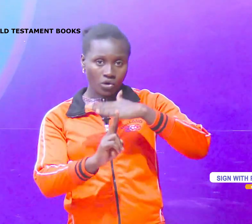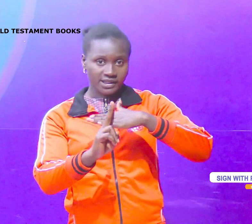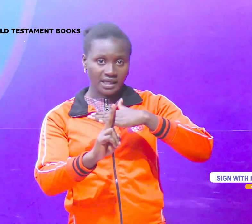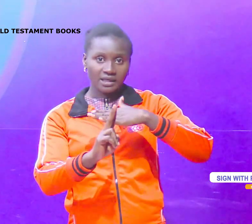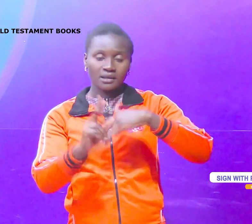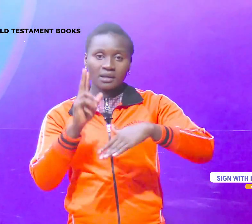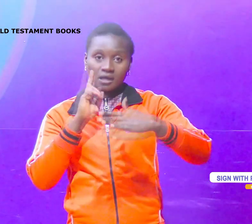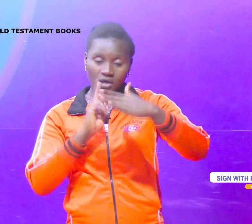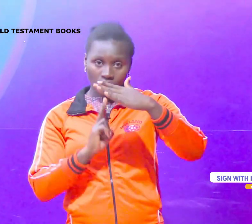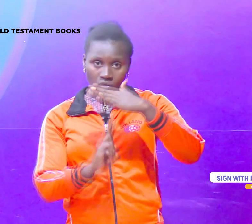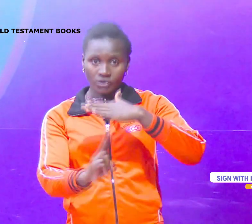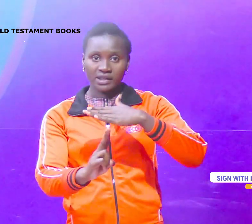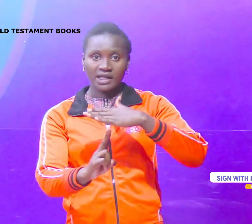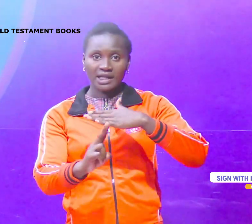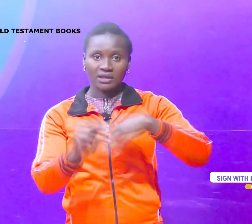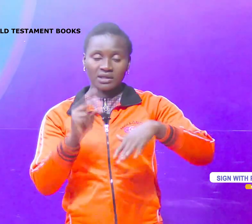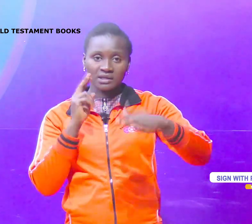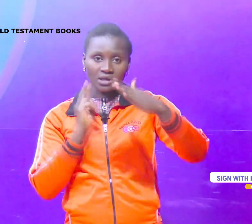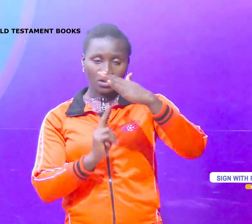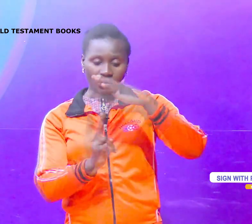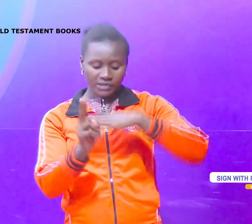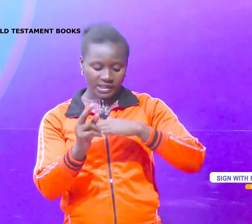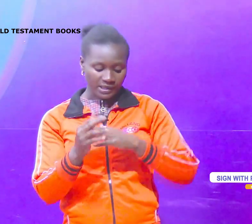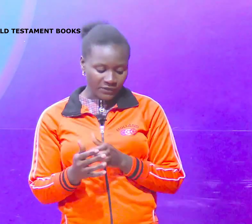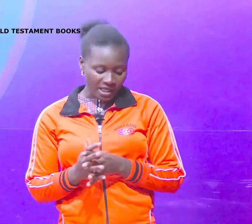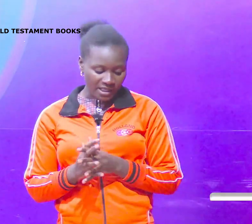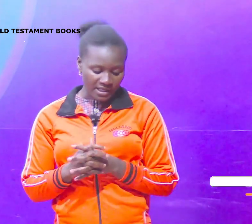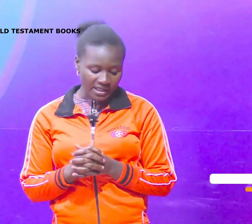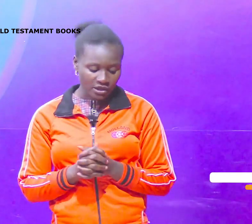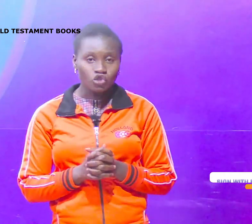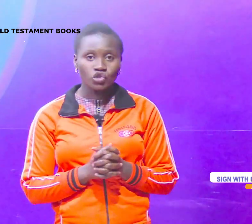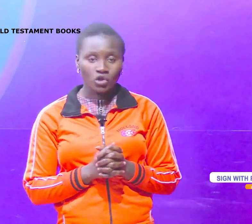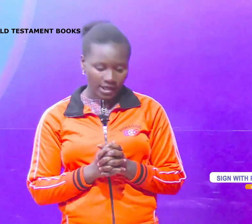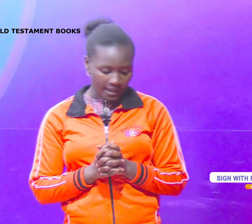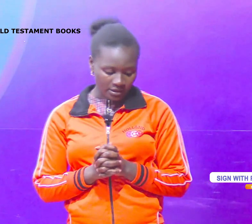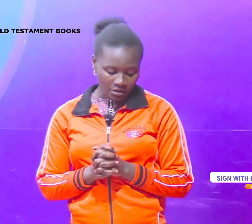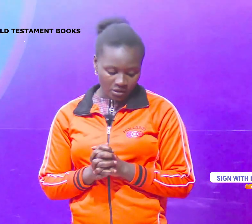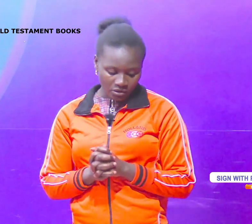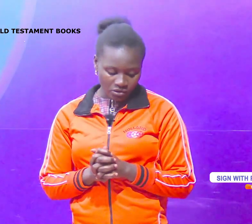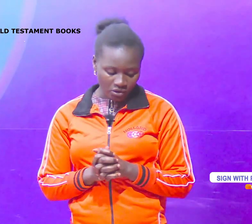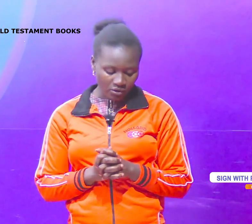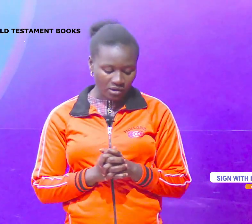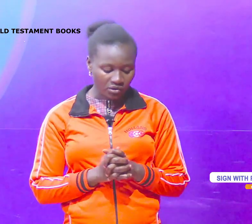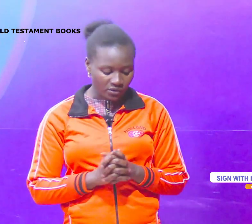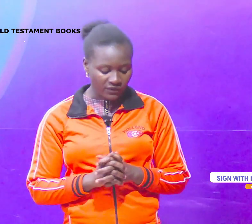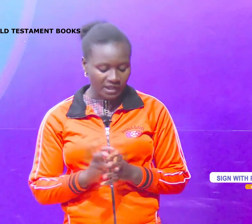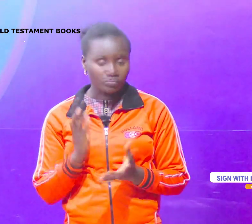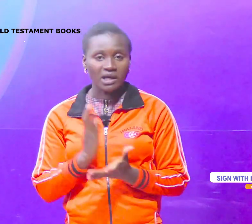Hosea, like this. Hosea. And then Joel. Also finger spell